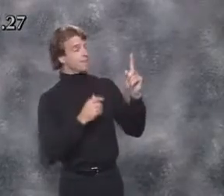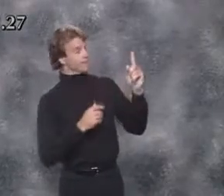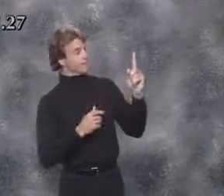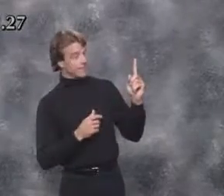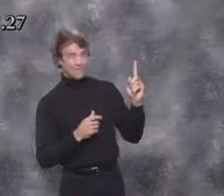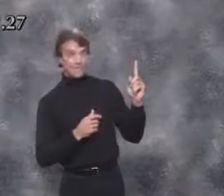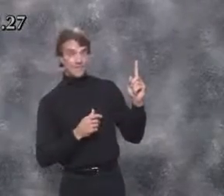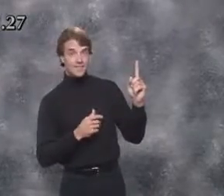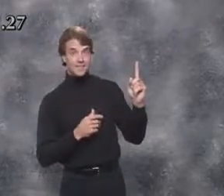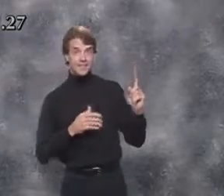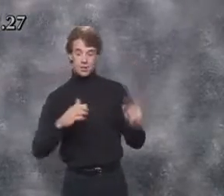The mother was there,